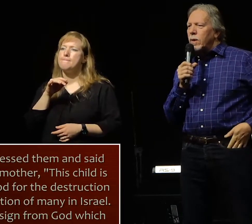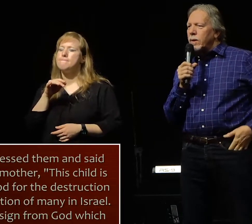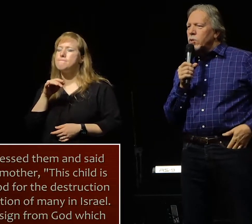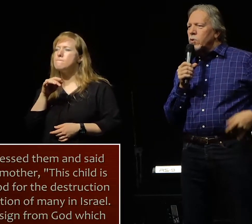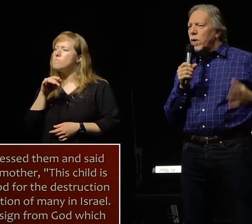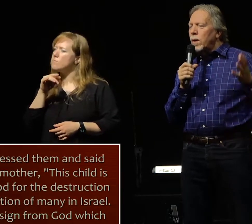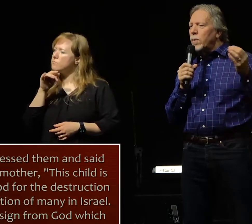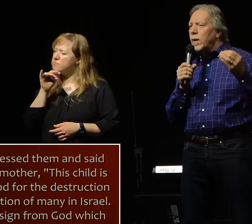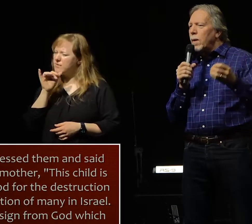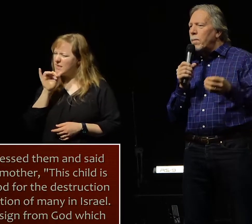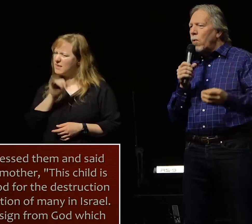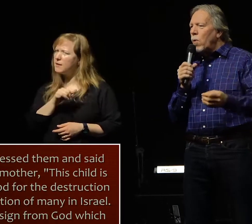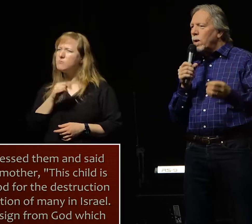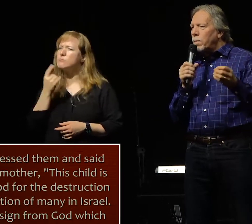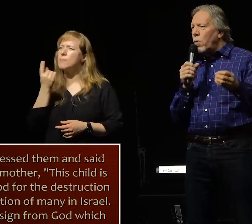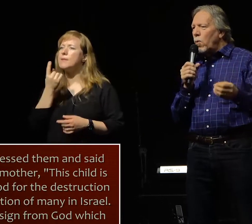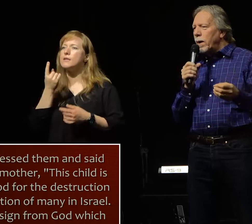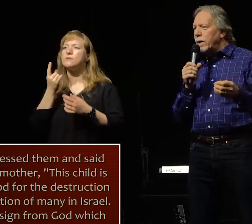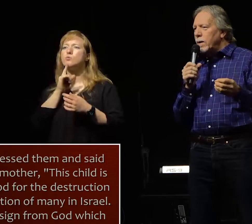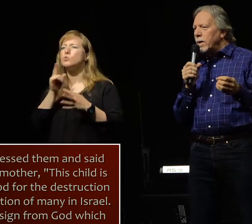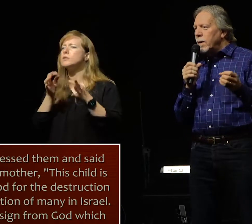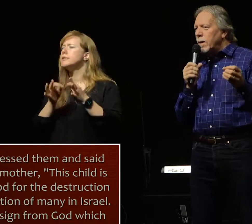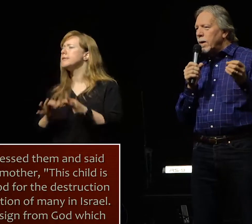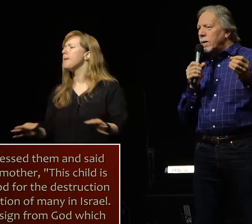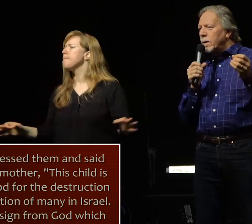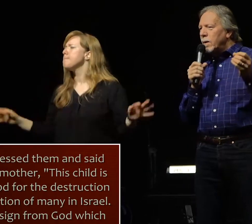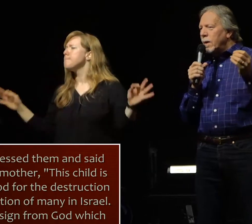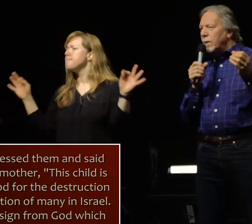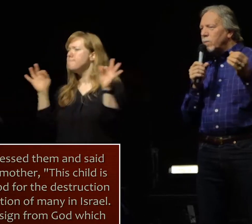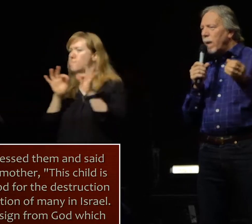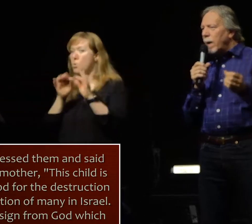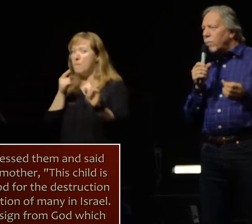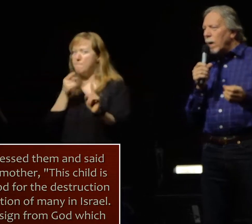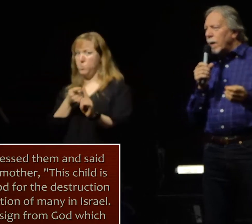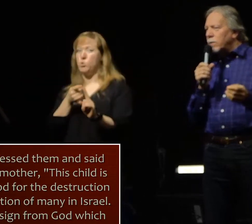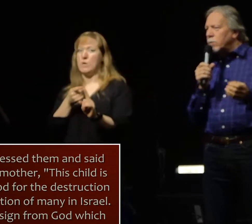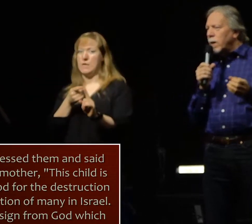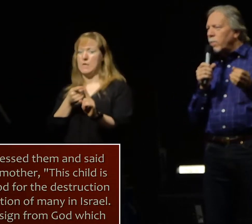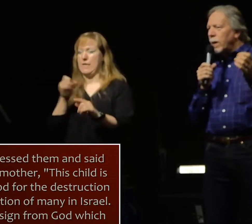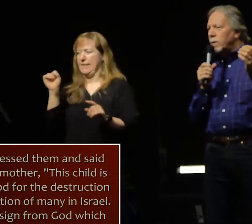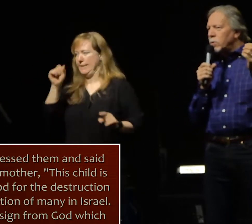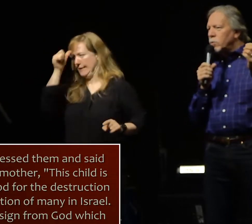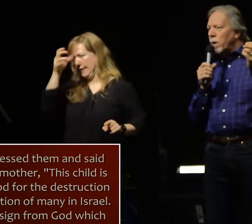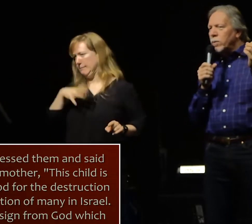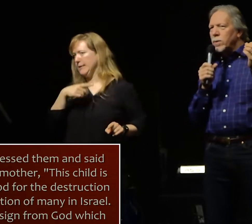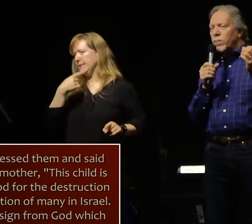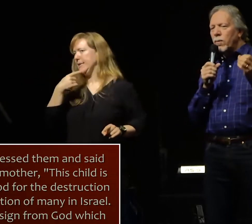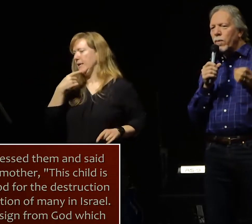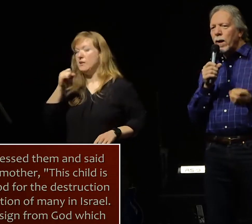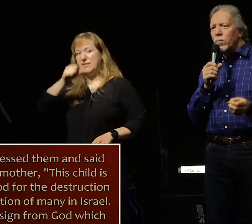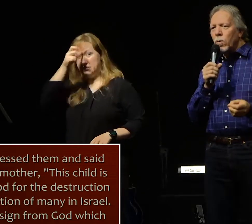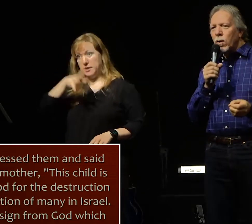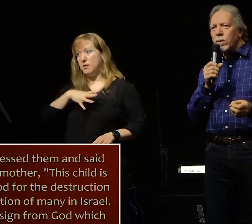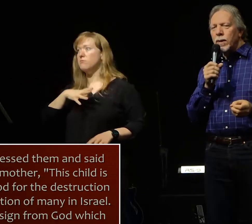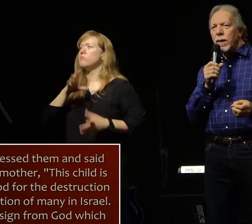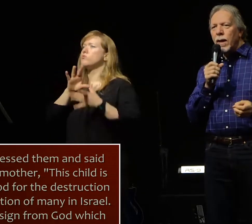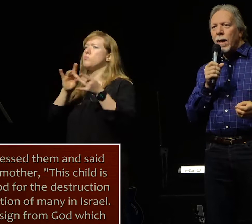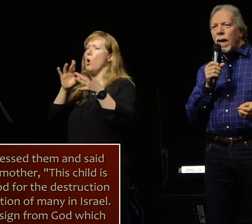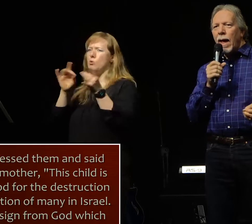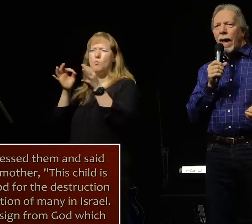there's an extremely important point that's made right there. Simeon spoke some profound